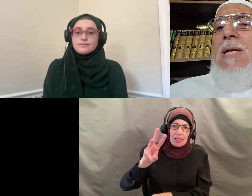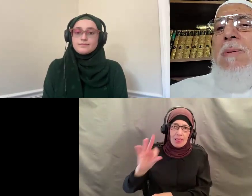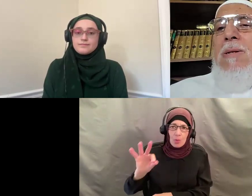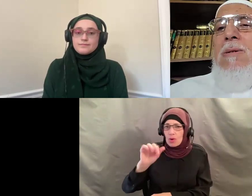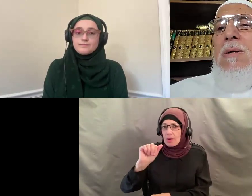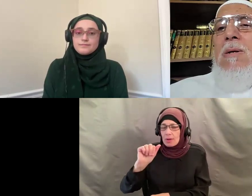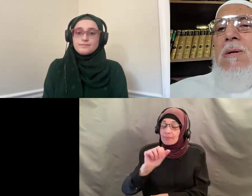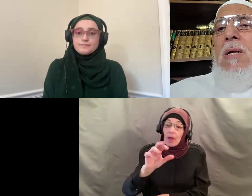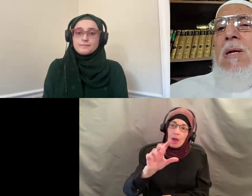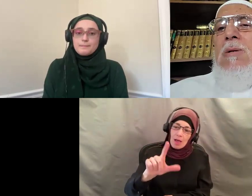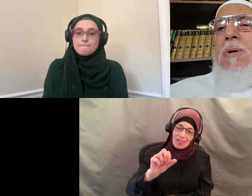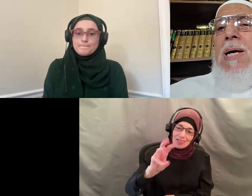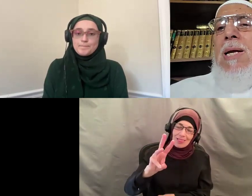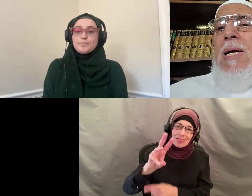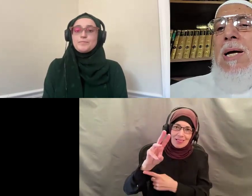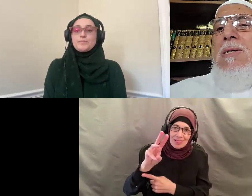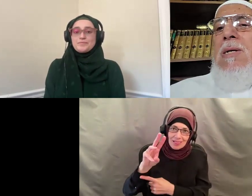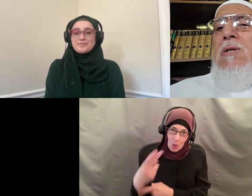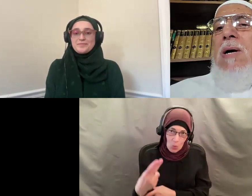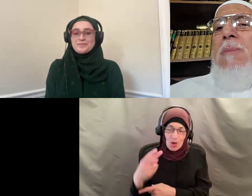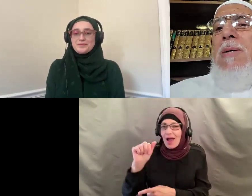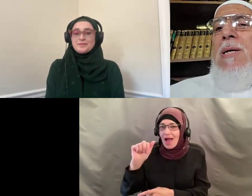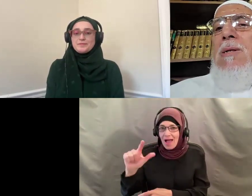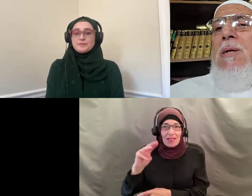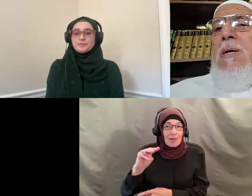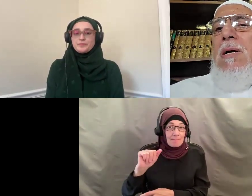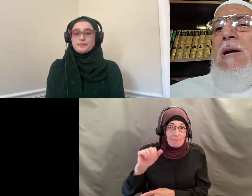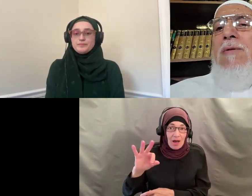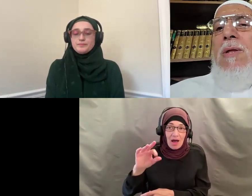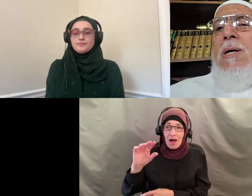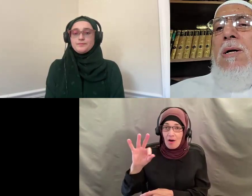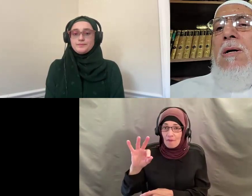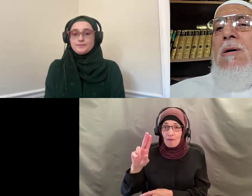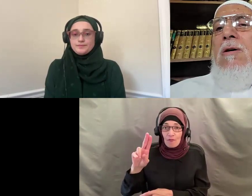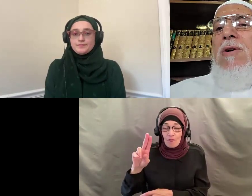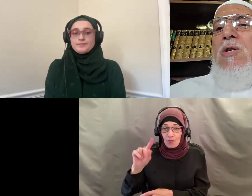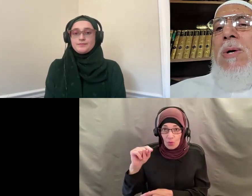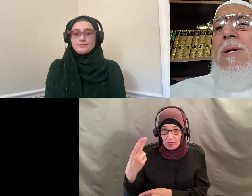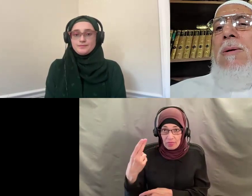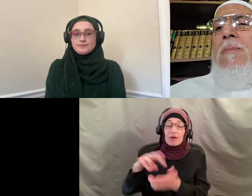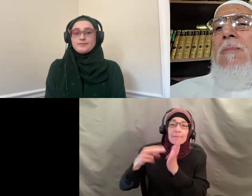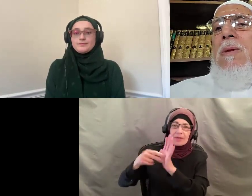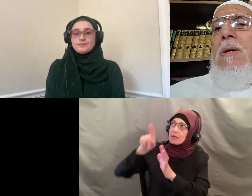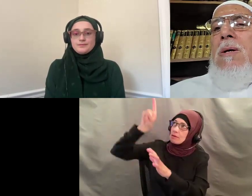preserved tablet that Allah subhanahu wa ta'ala has inscribed in it everything of His